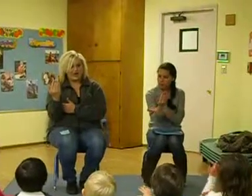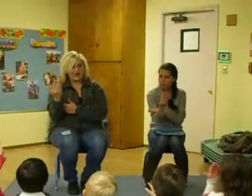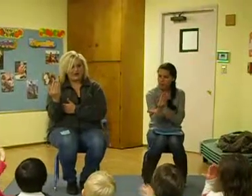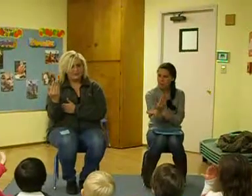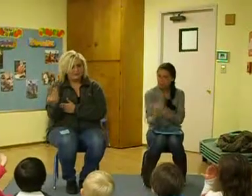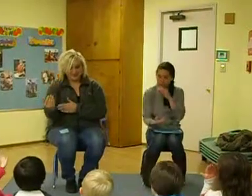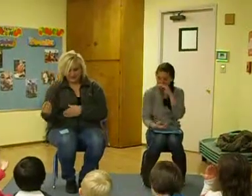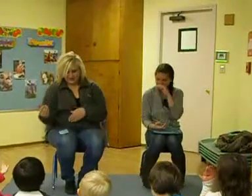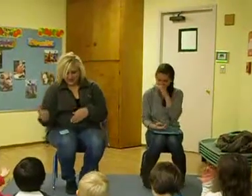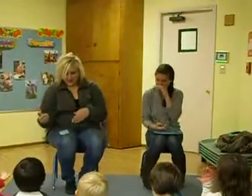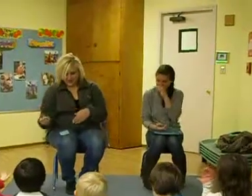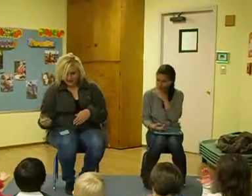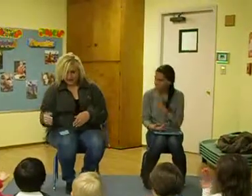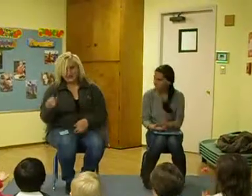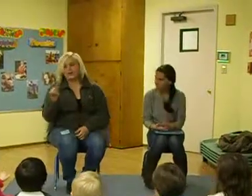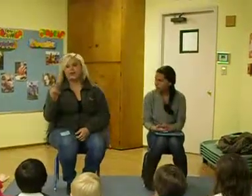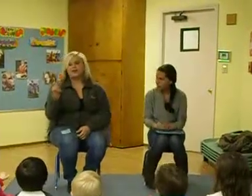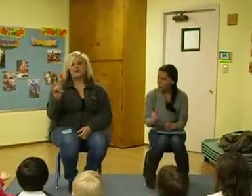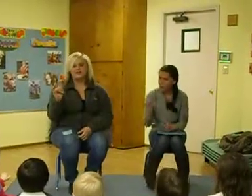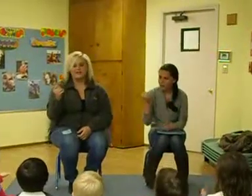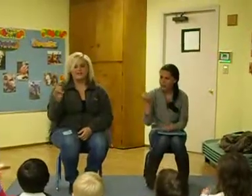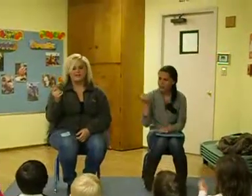job. Yellow.